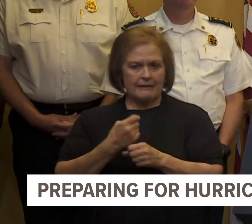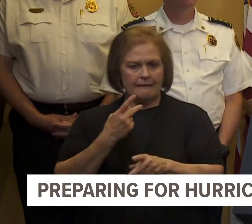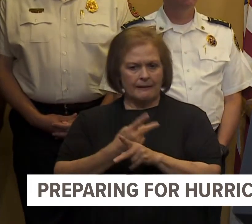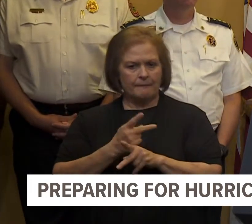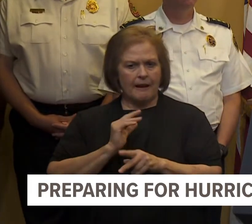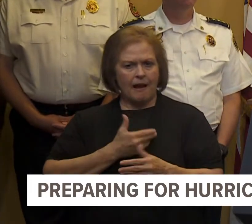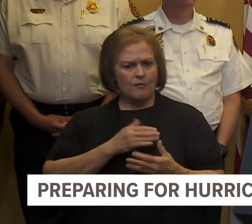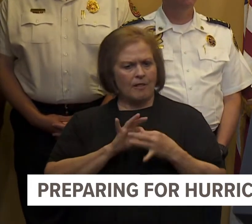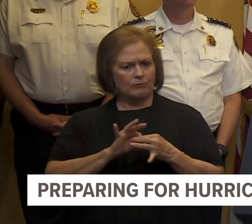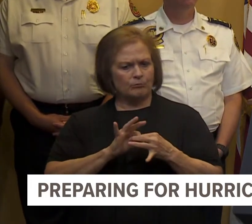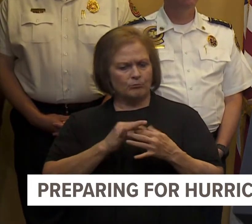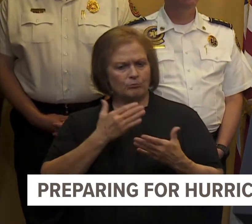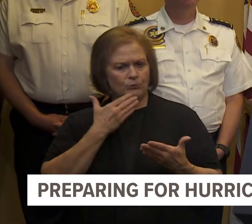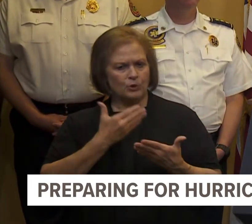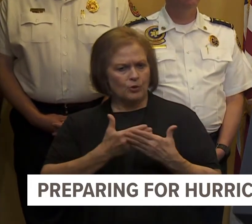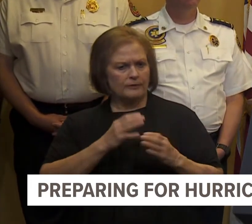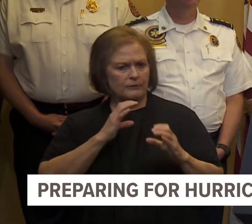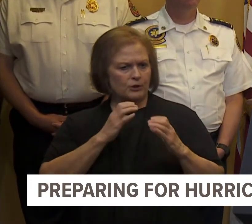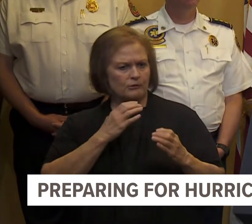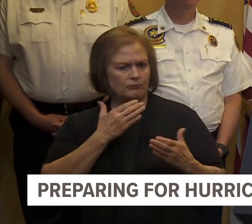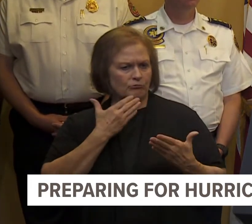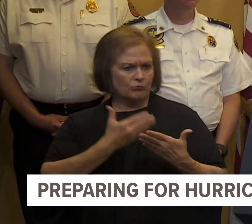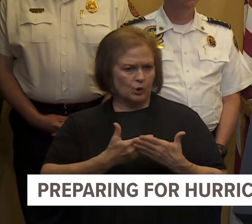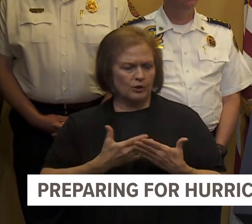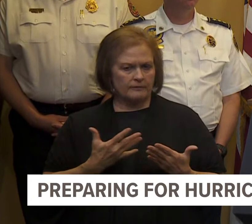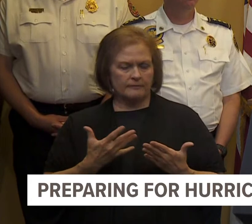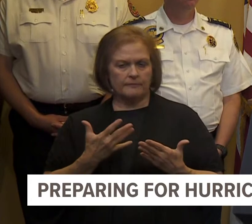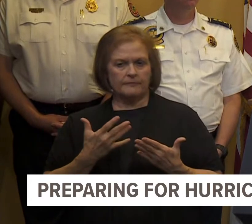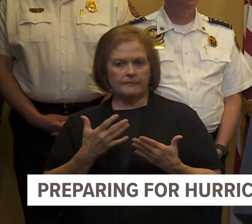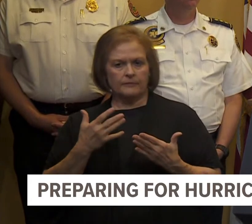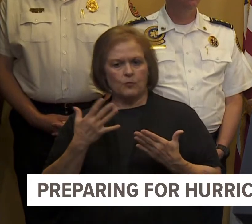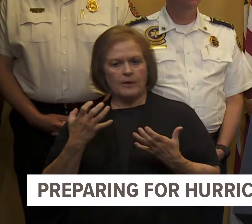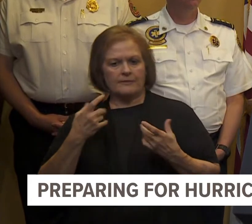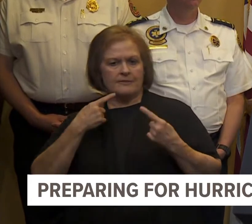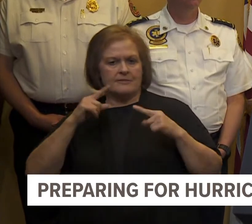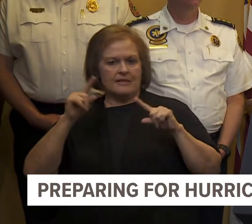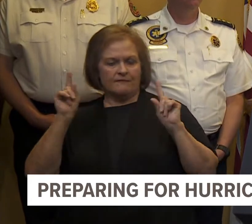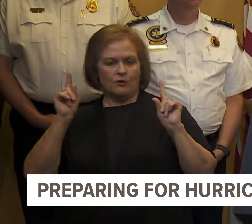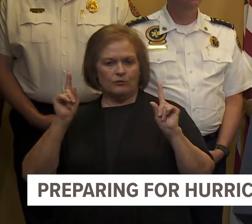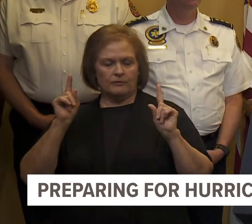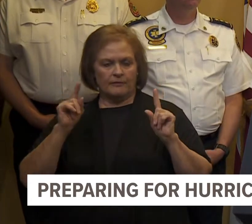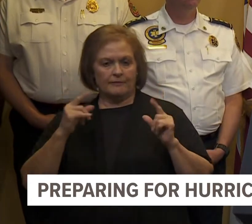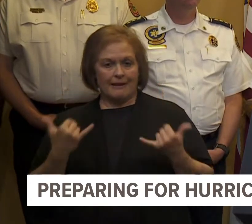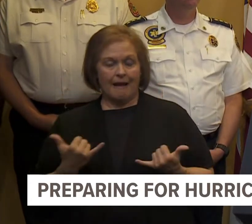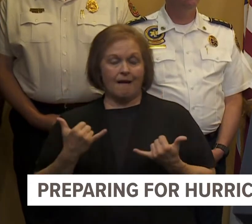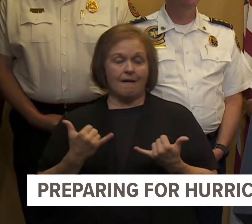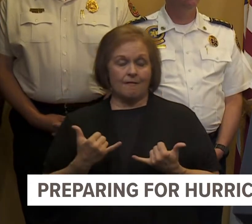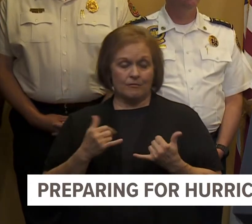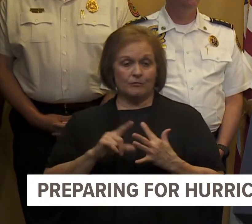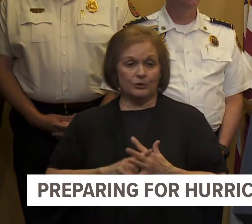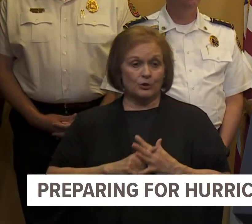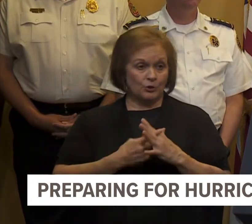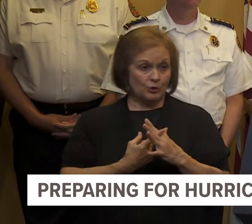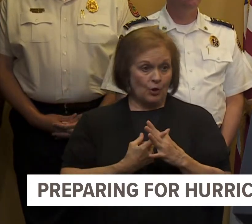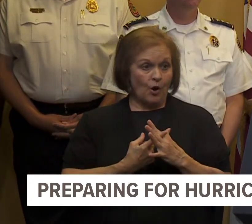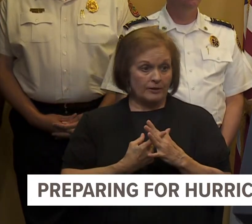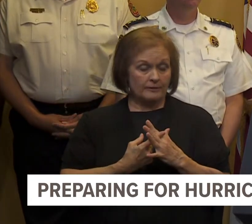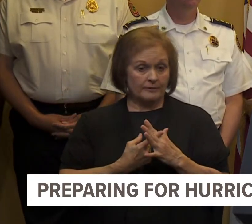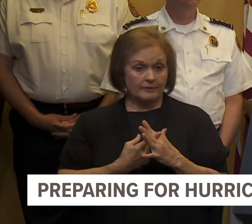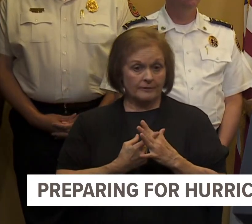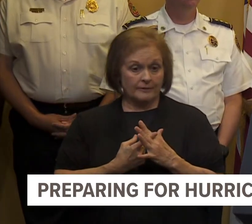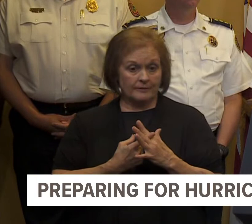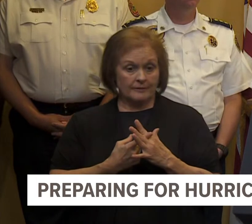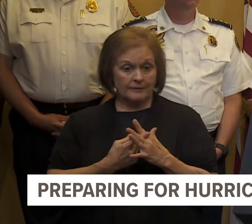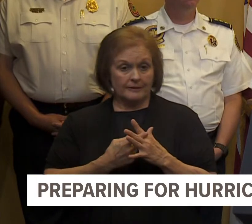the cooperation, the coordination, the communication, everything we need to have a successful response. It all starts in the off seasons and not